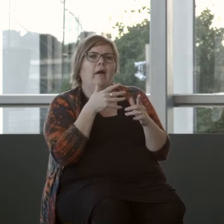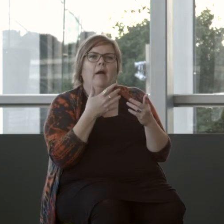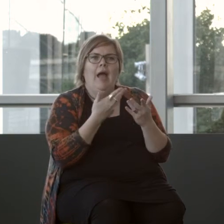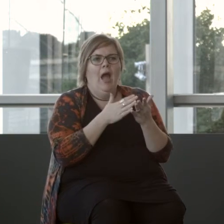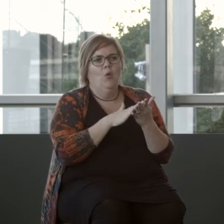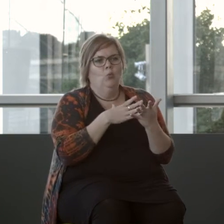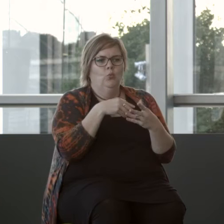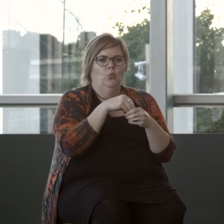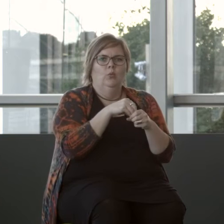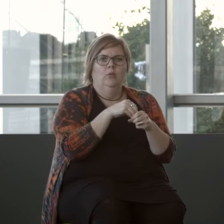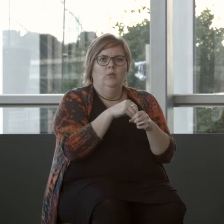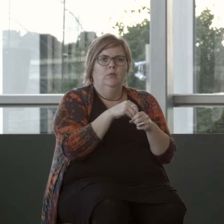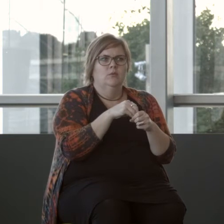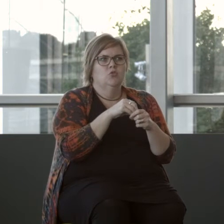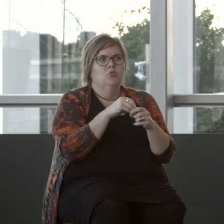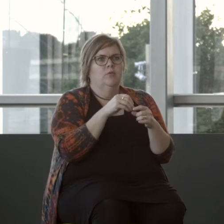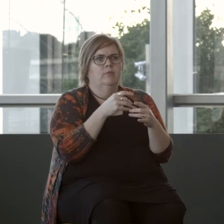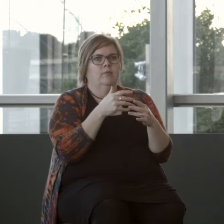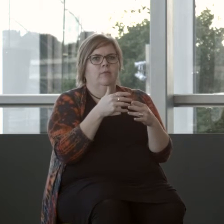to contest a question,